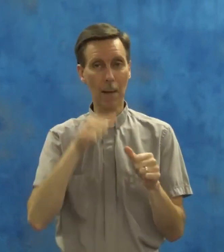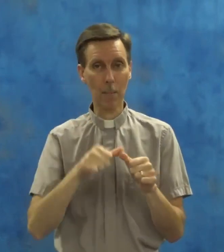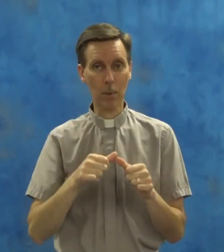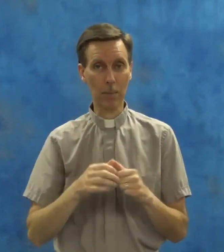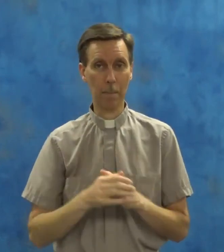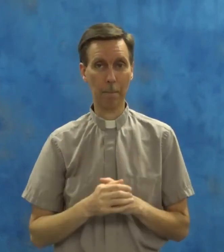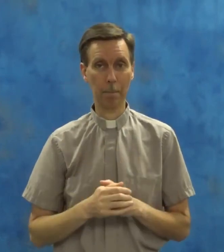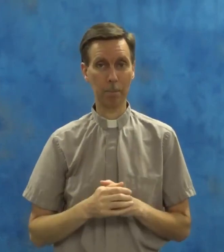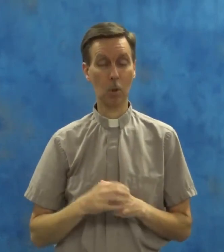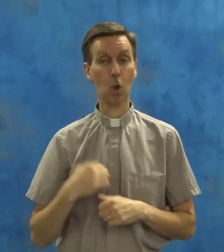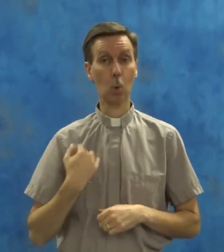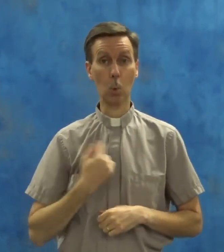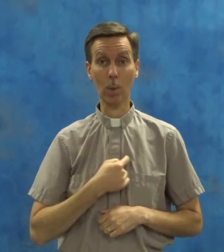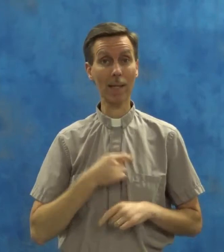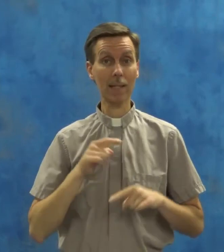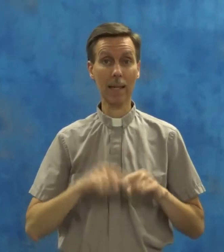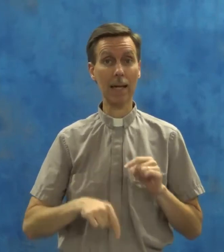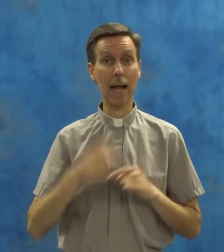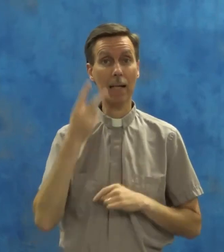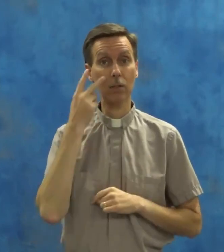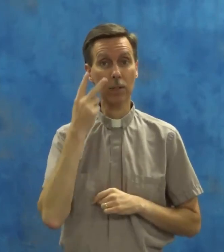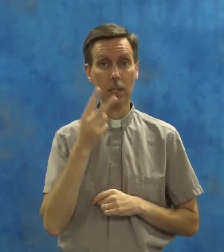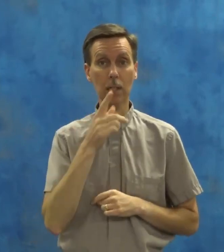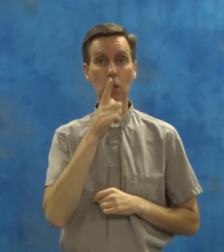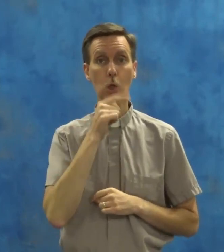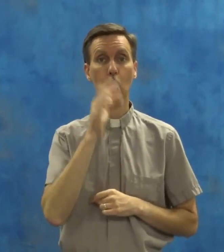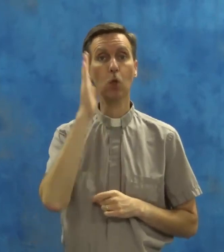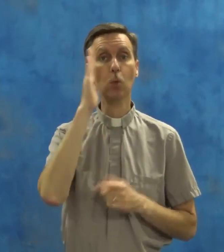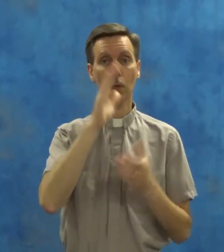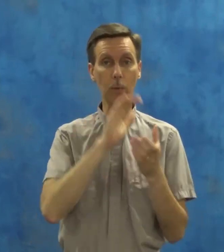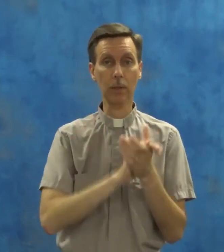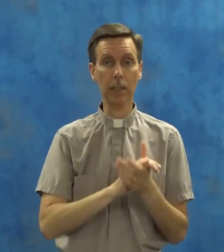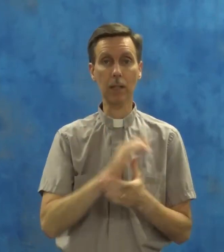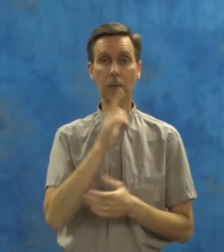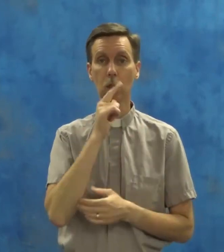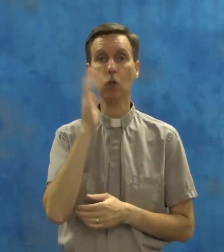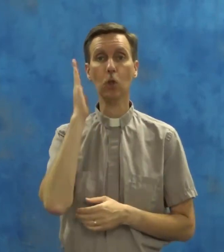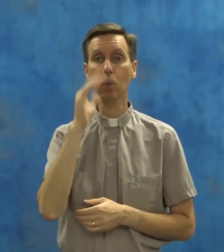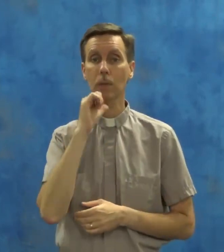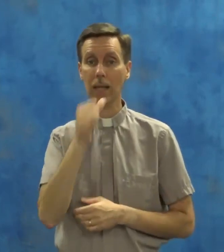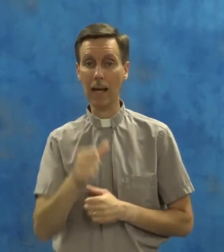Remember, we cannot see who will believe and who will not.